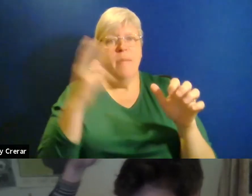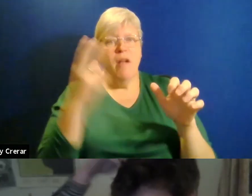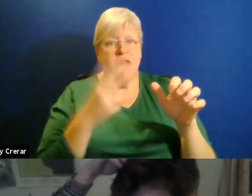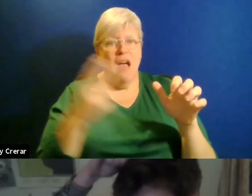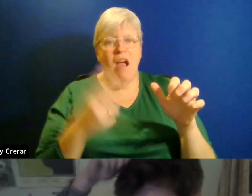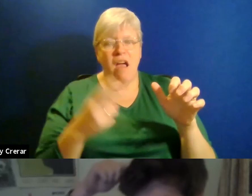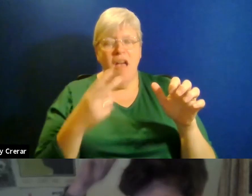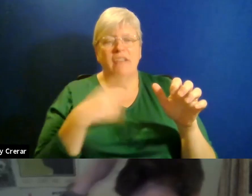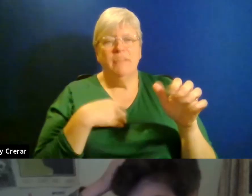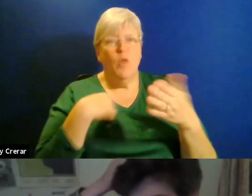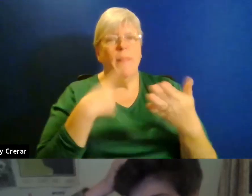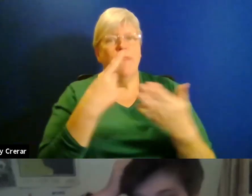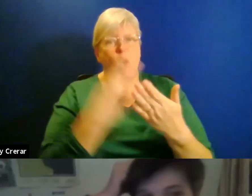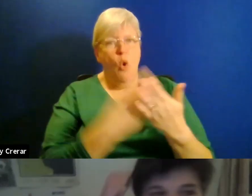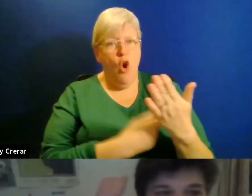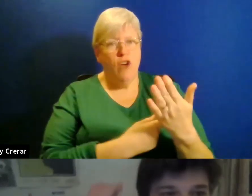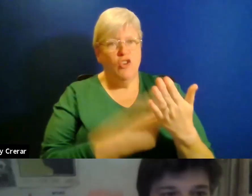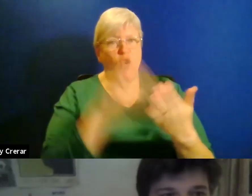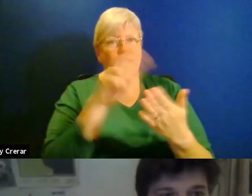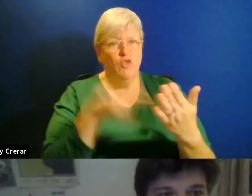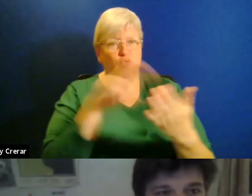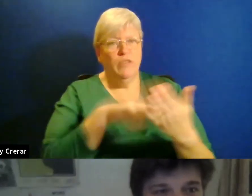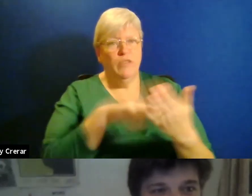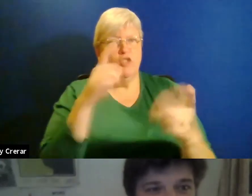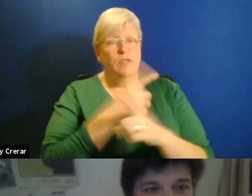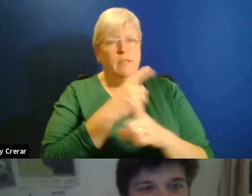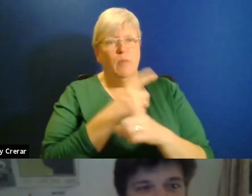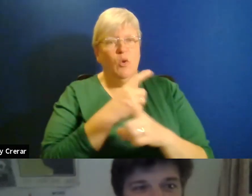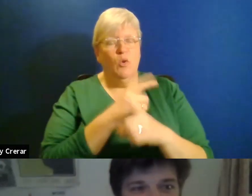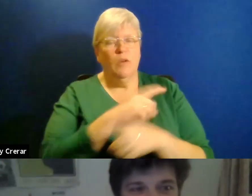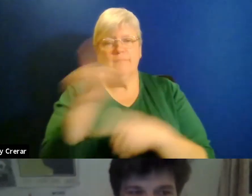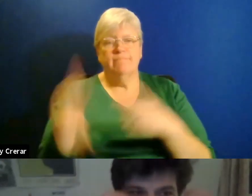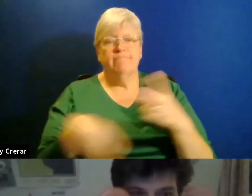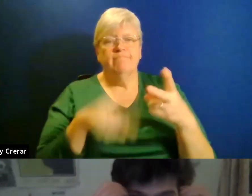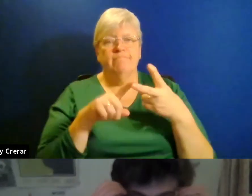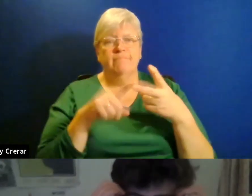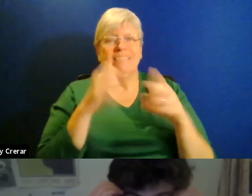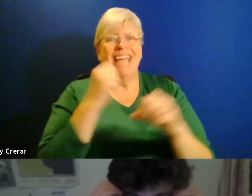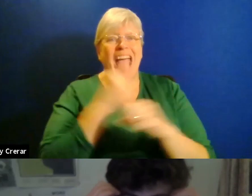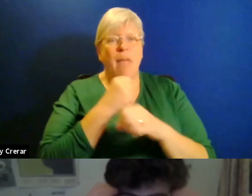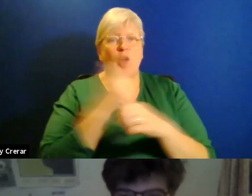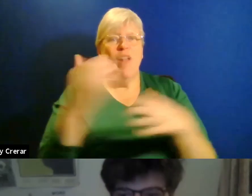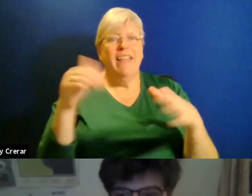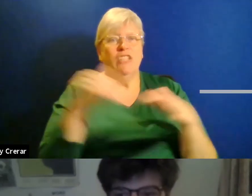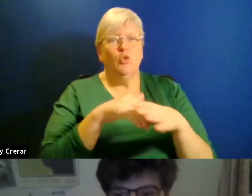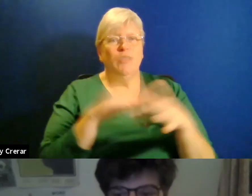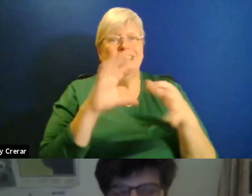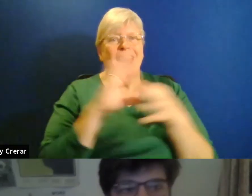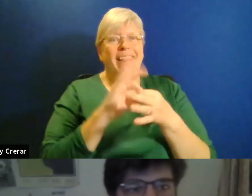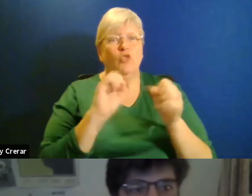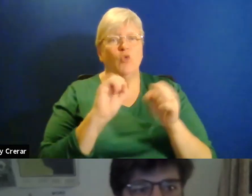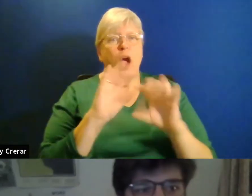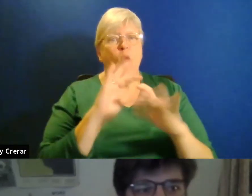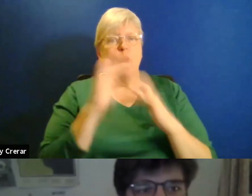the order of all the readers who spoke, so you can look them up further, and Gabrielle has included a link to her website as well if you want to